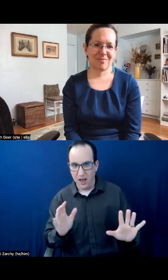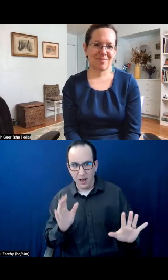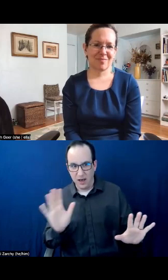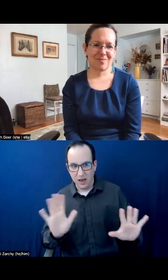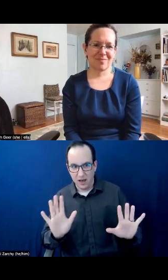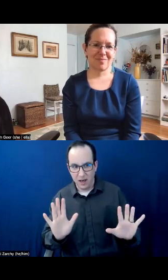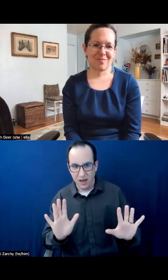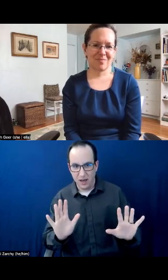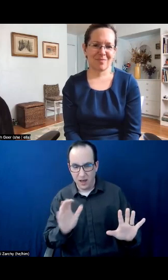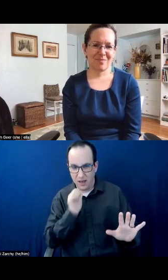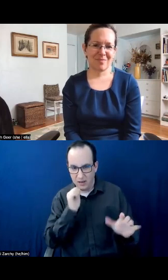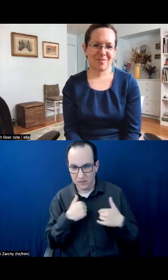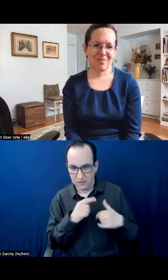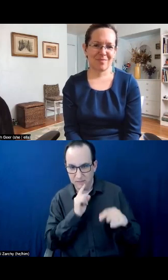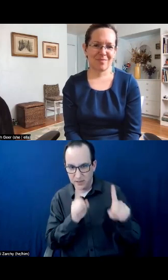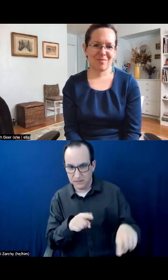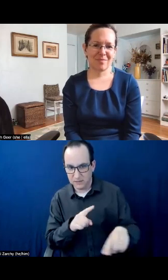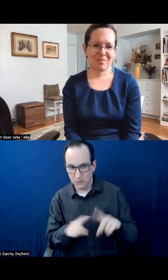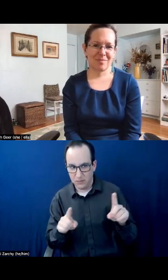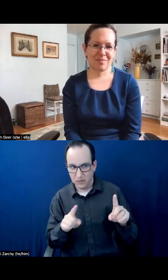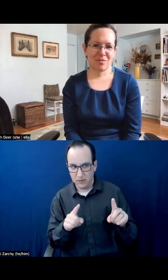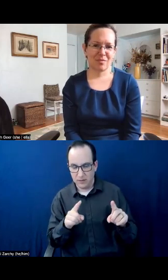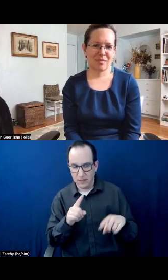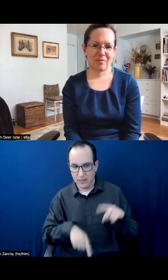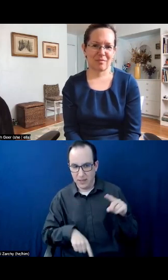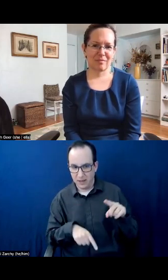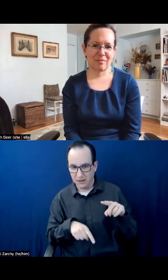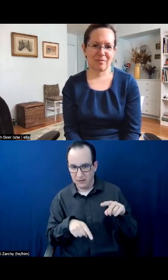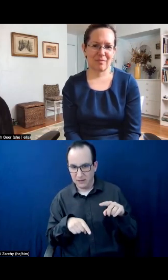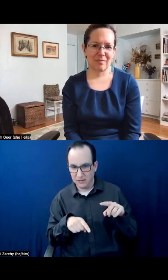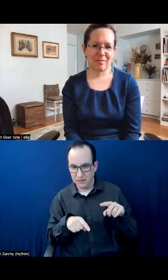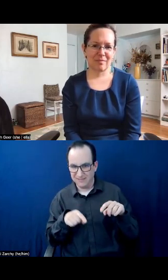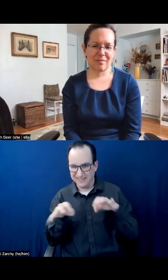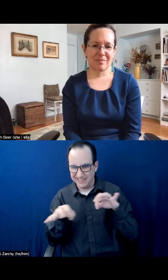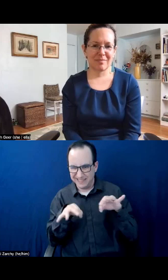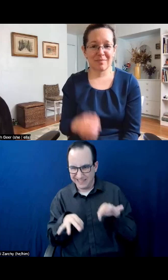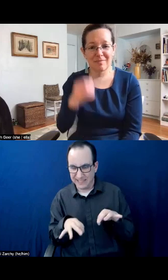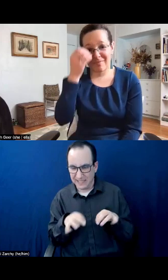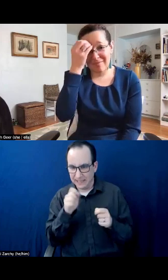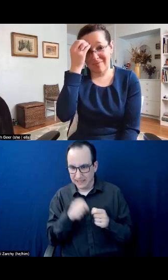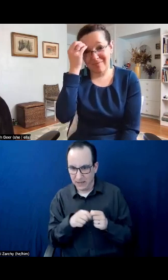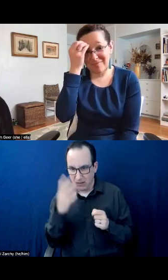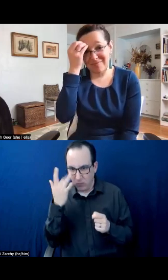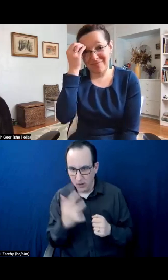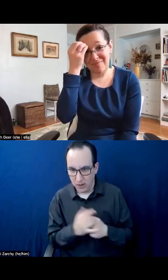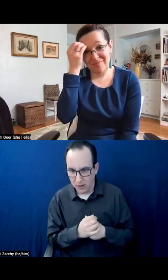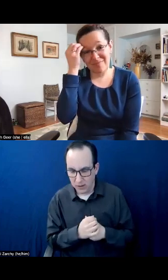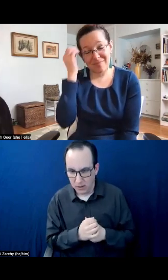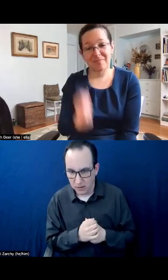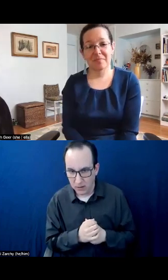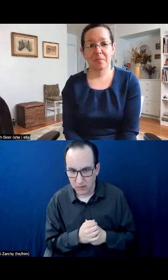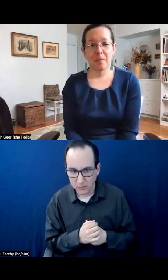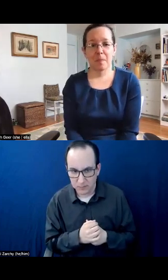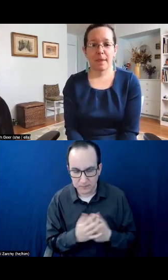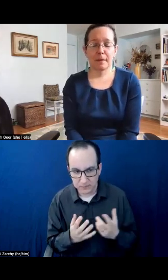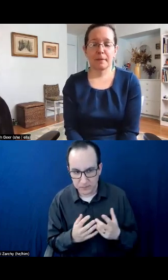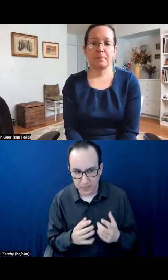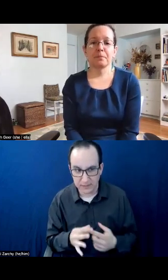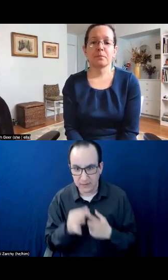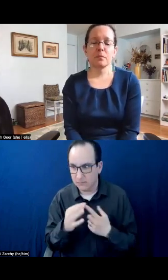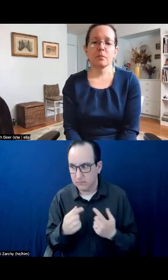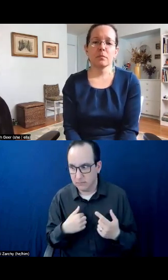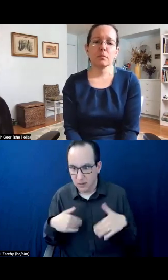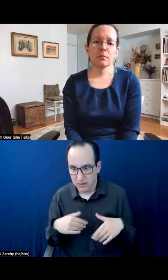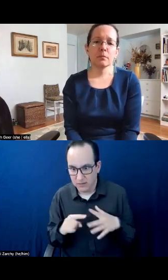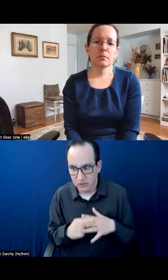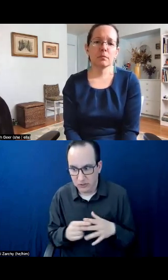And if you remember that feeling of, okay, well, wait a minute, I don't have an answer for you quite yet, so I can't tell you exactly why or